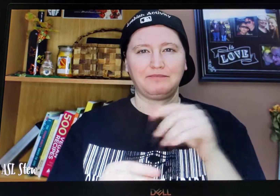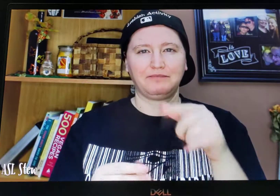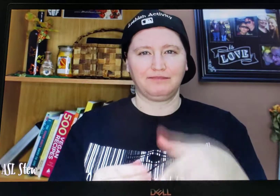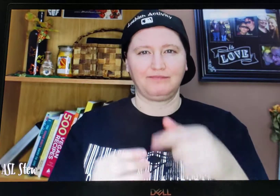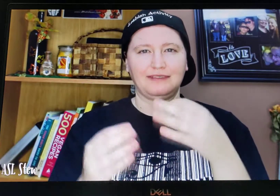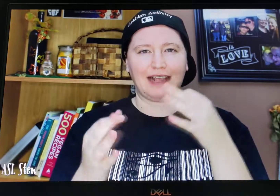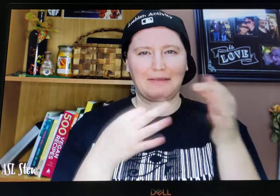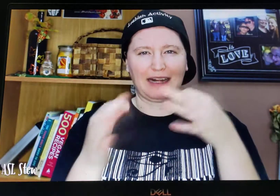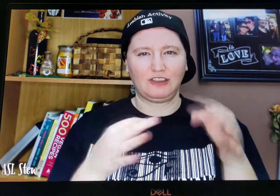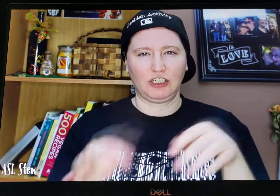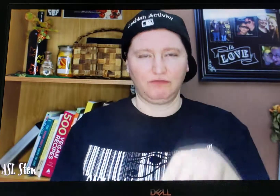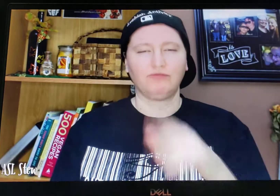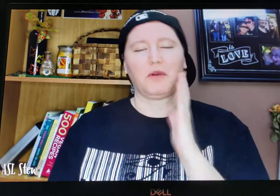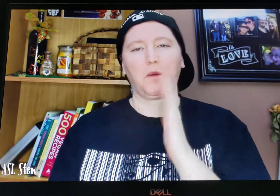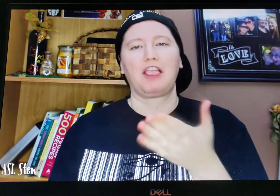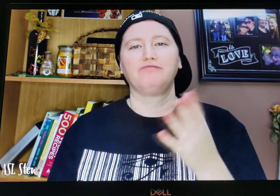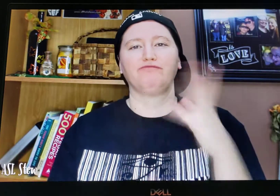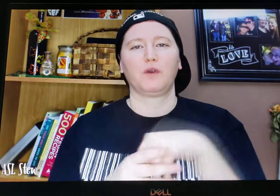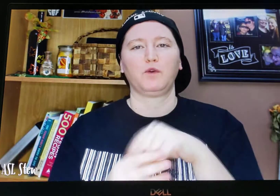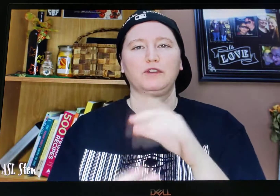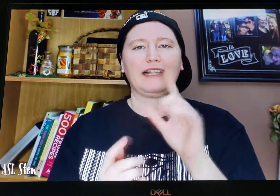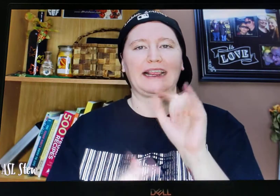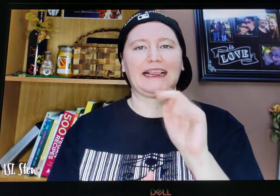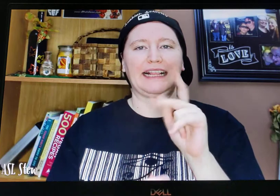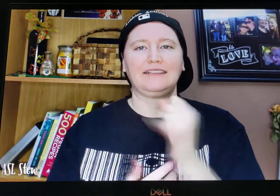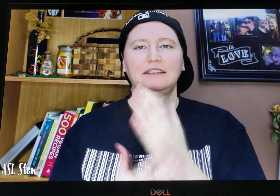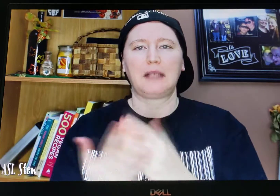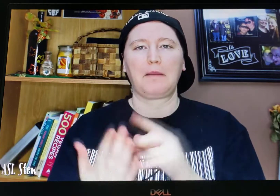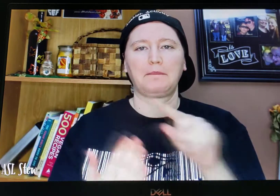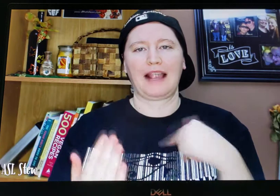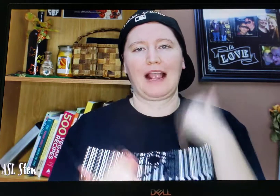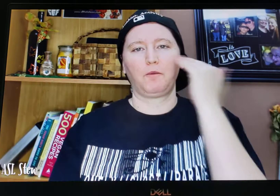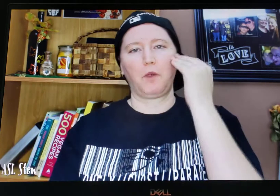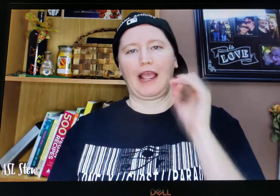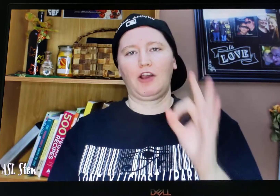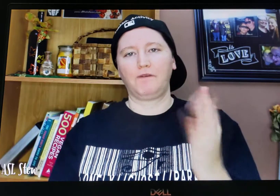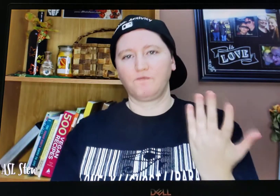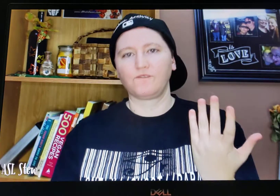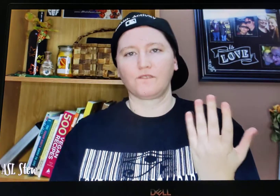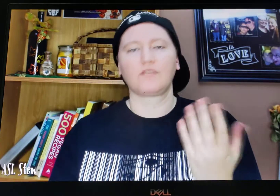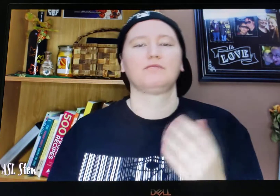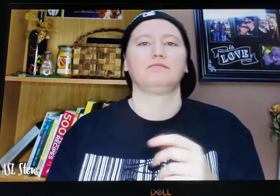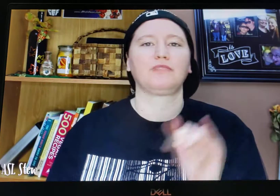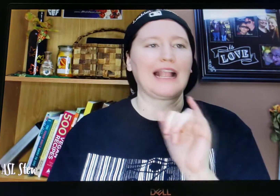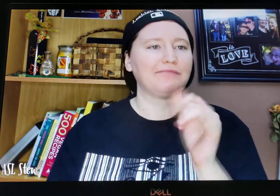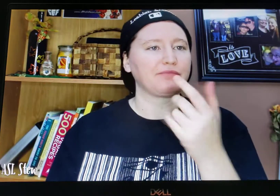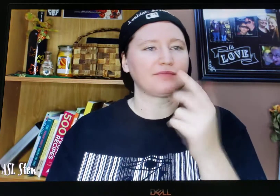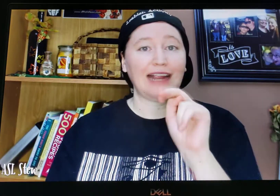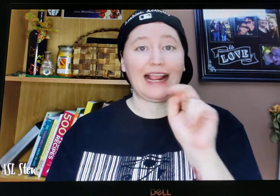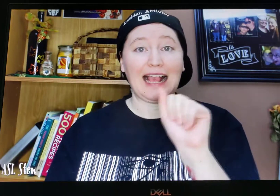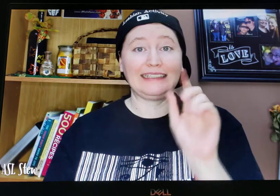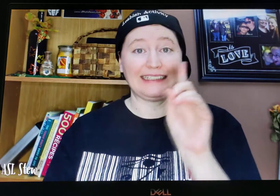And, and I'll add an explanation in the comments and some links of resources that I'm aware of.